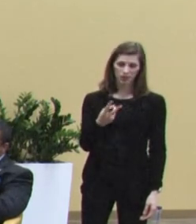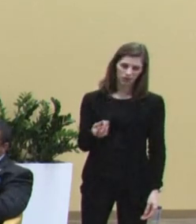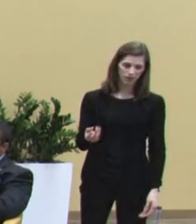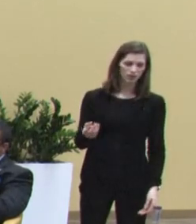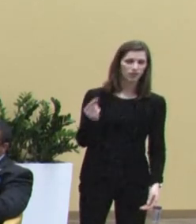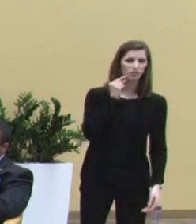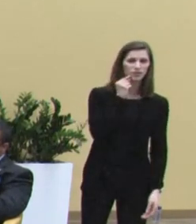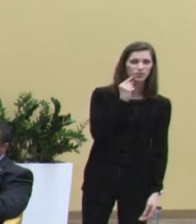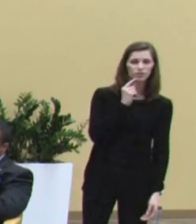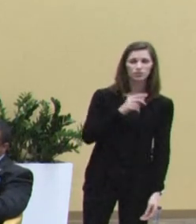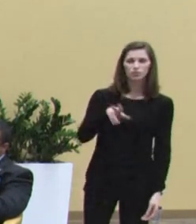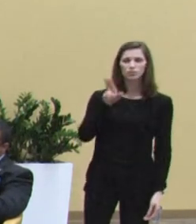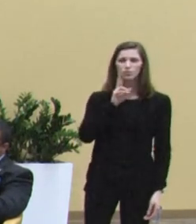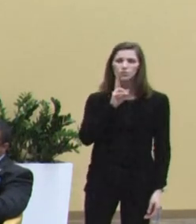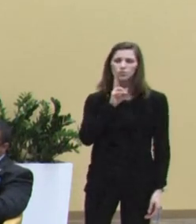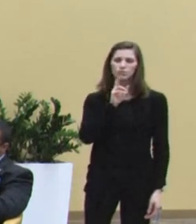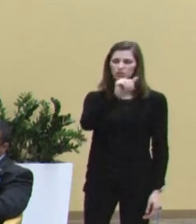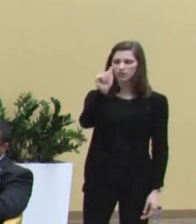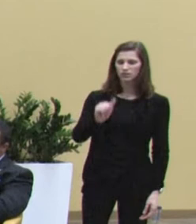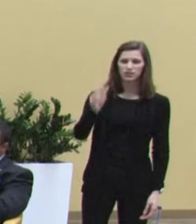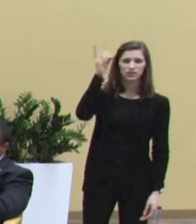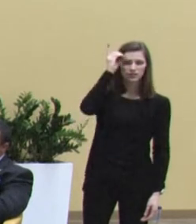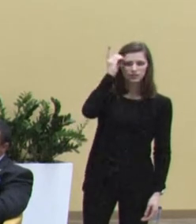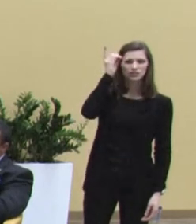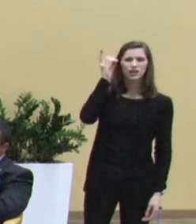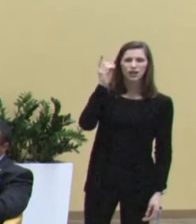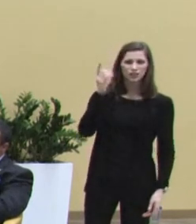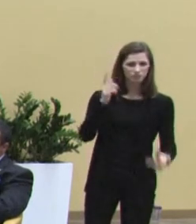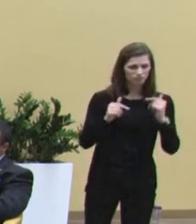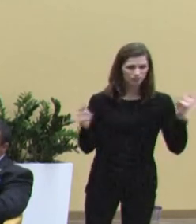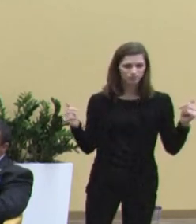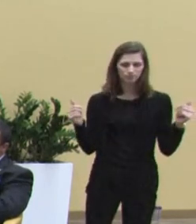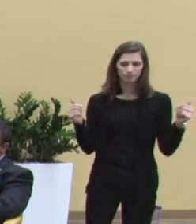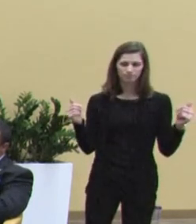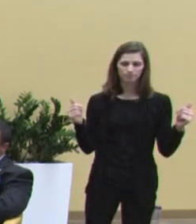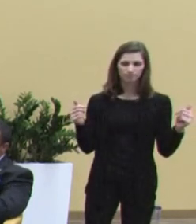Houstons, and those large Black